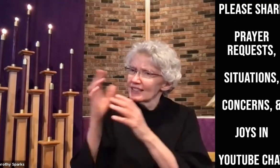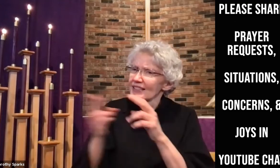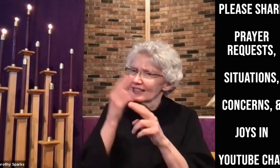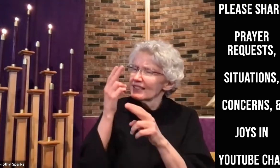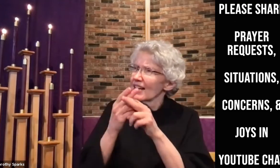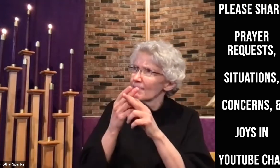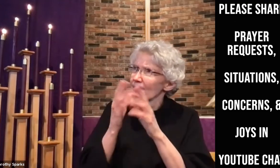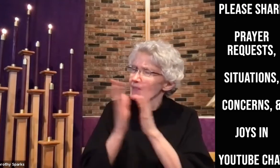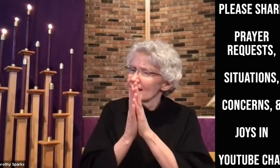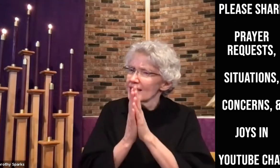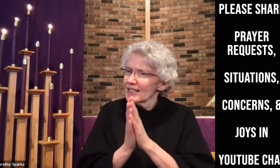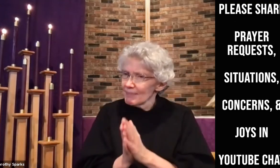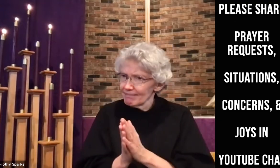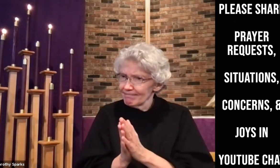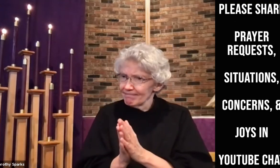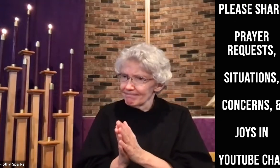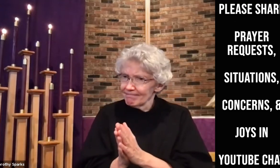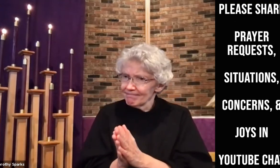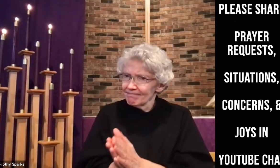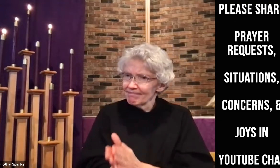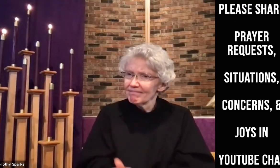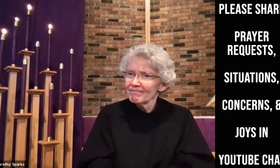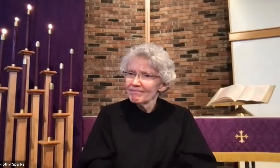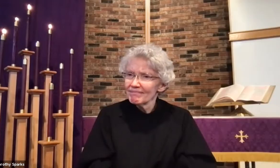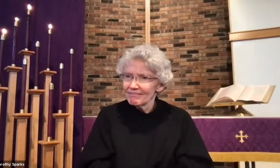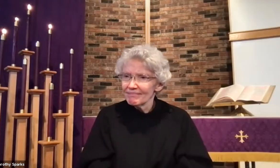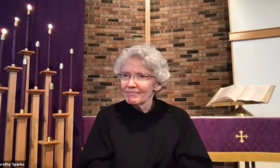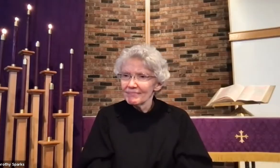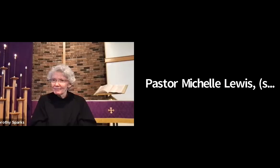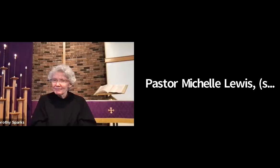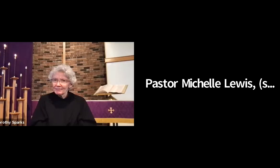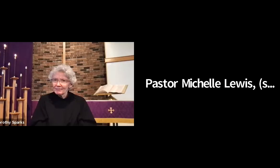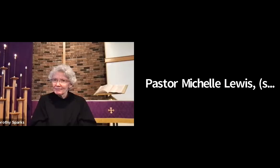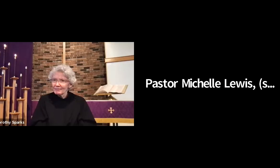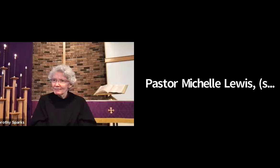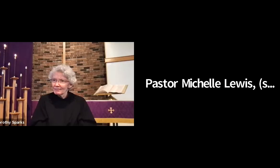We pray in Jesus' name. Amen.